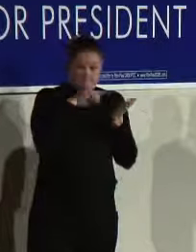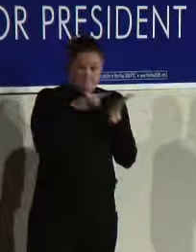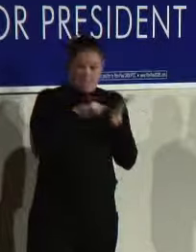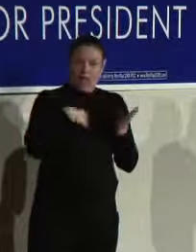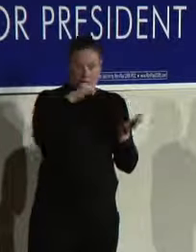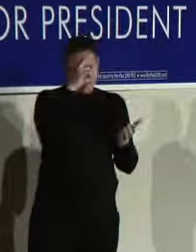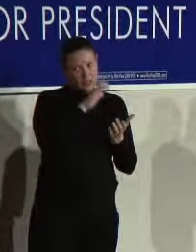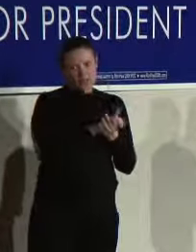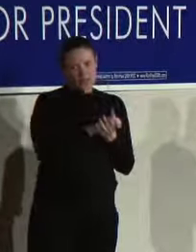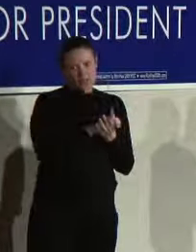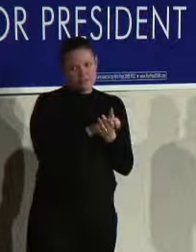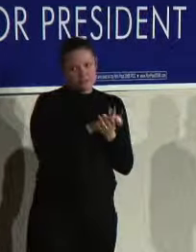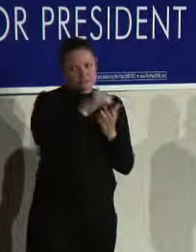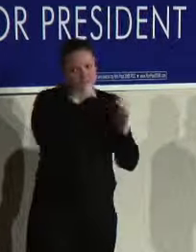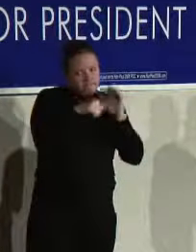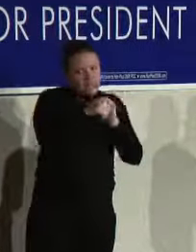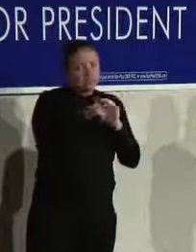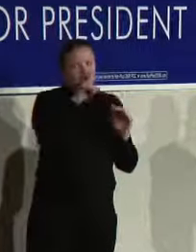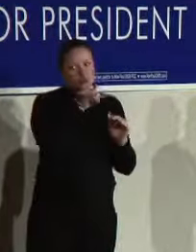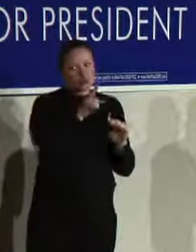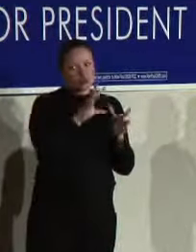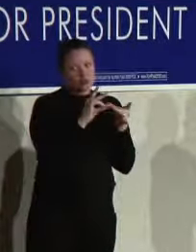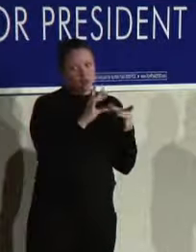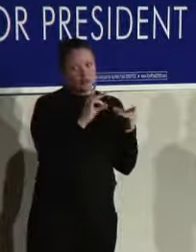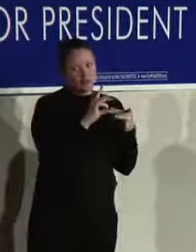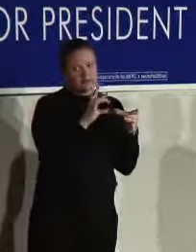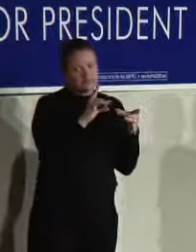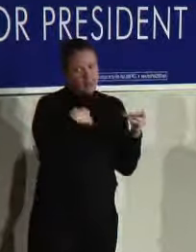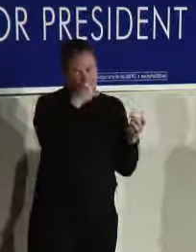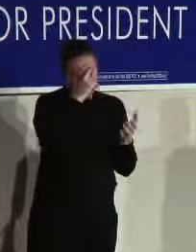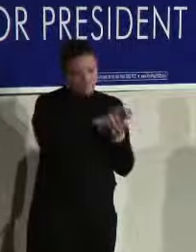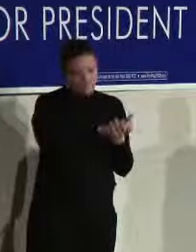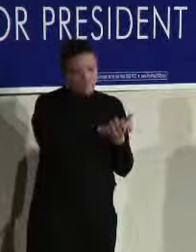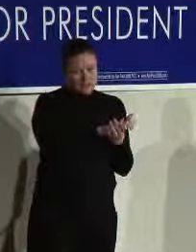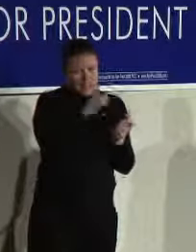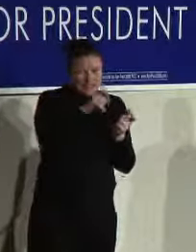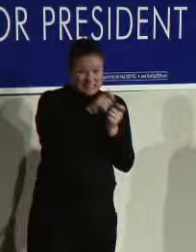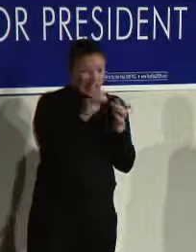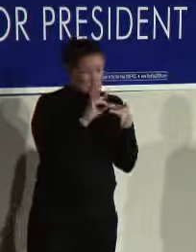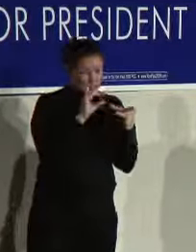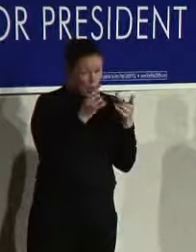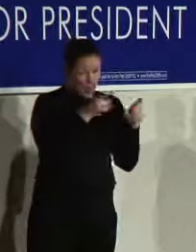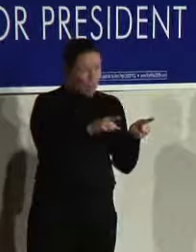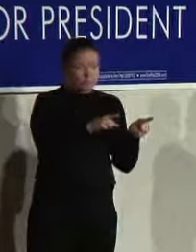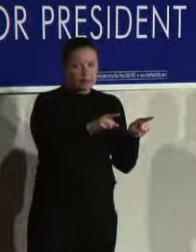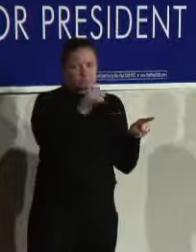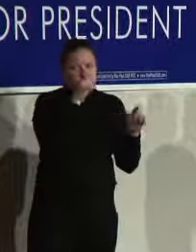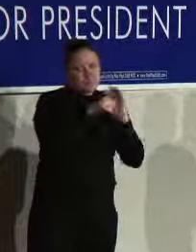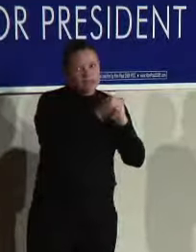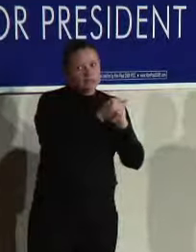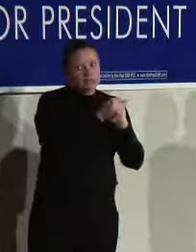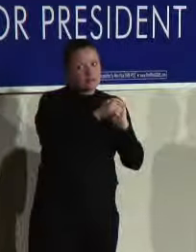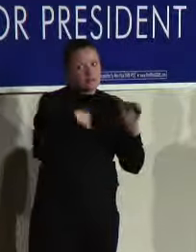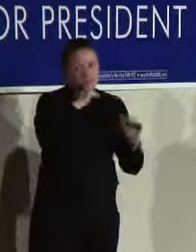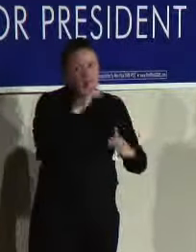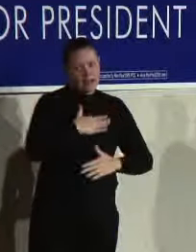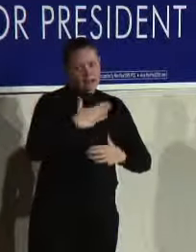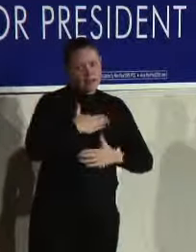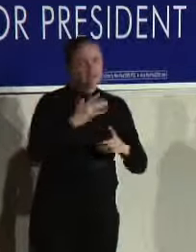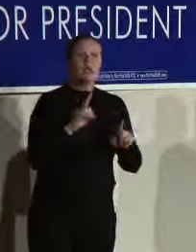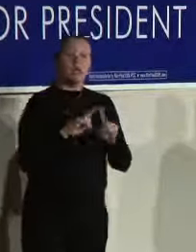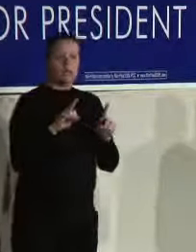of ineptness, and hiding people. I have no idea exactly what went on, but I'm not happy. But what